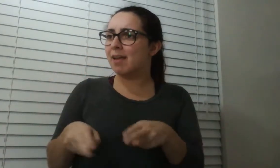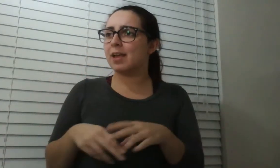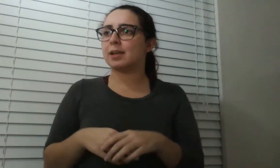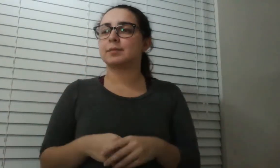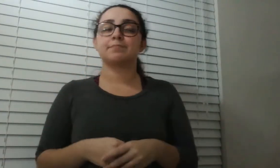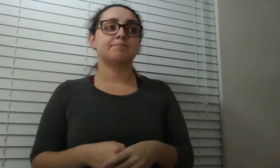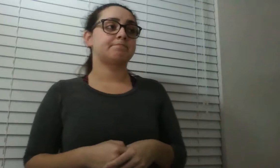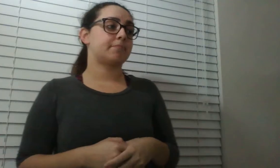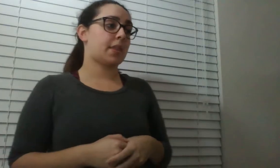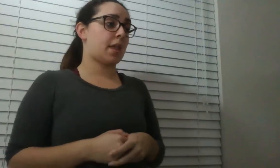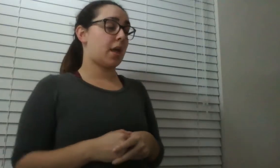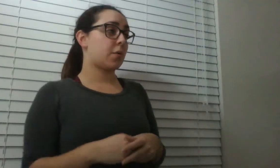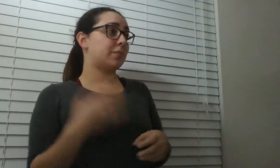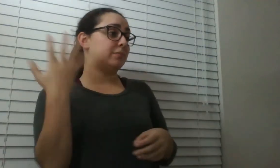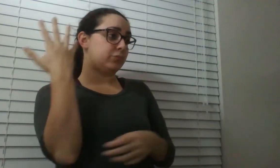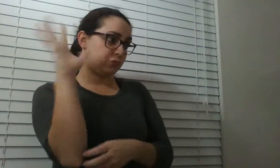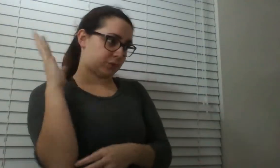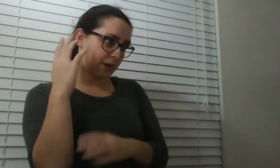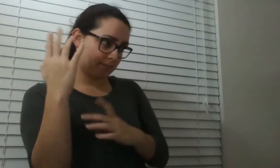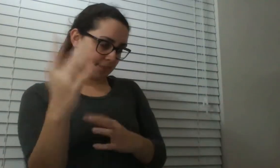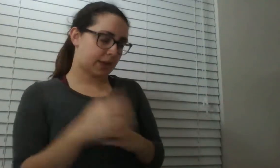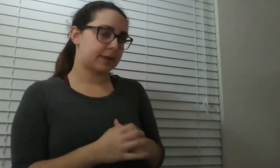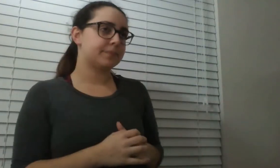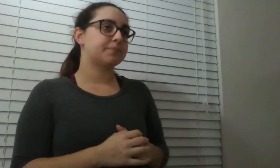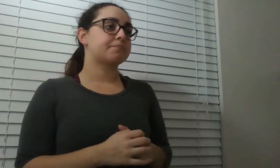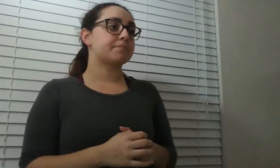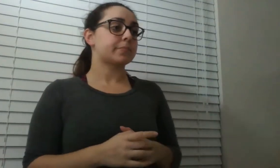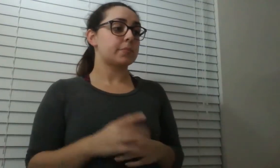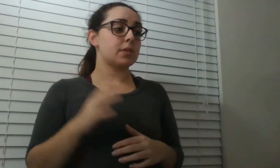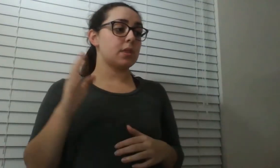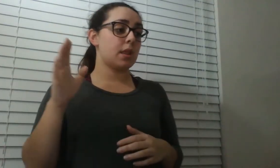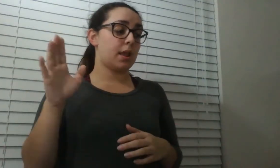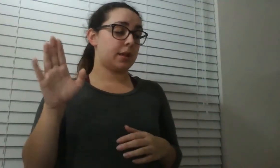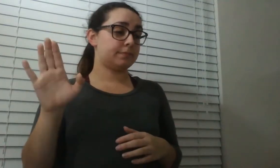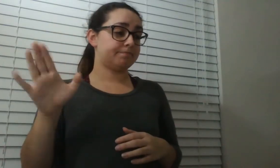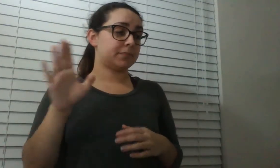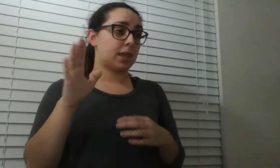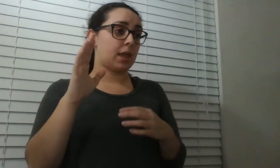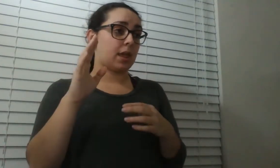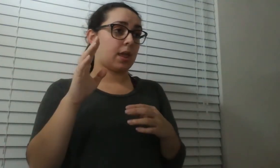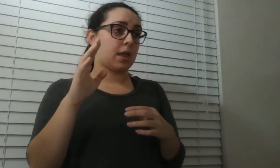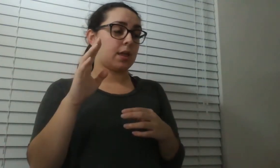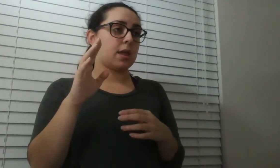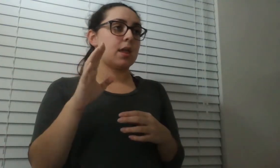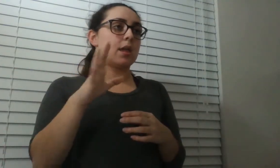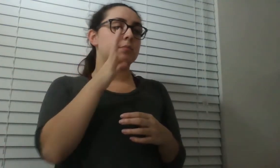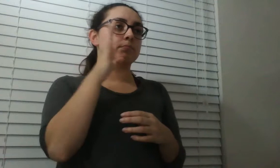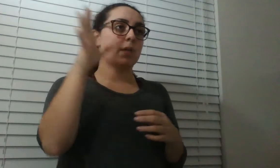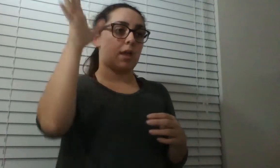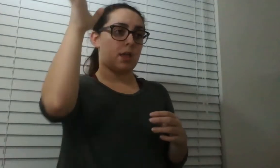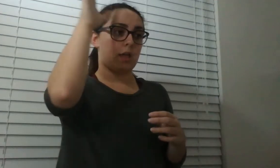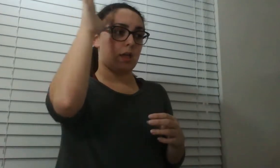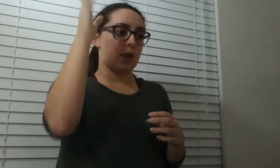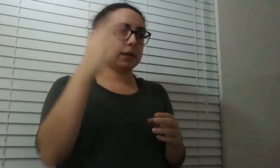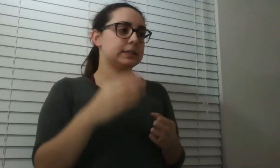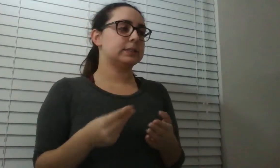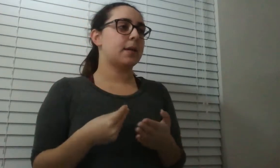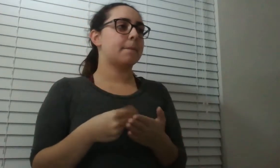my parents bought a home in Idaho. This is right after the egg incident? Yeah. This is in the Snake River Valley in